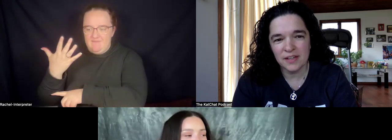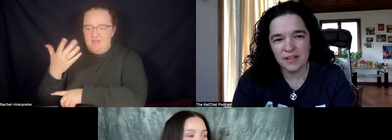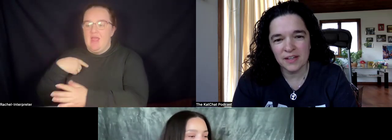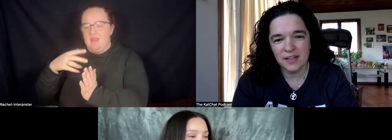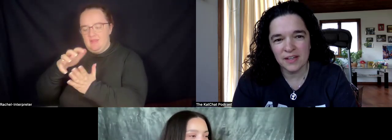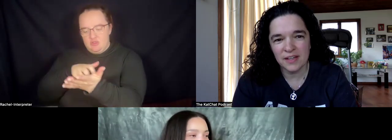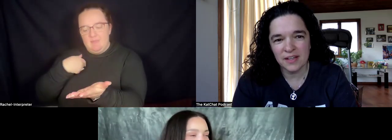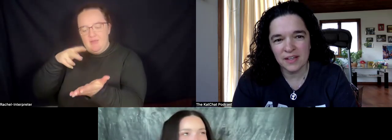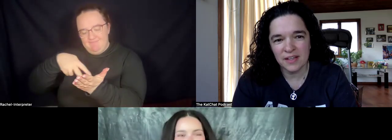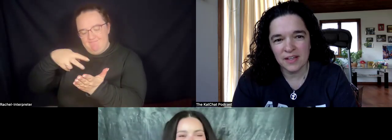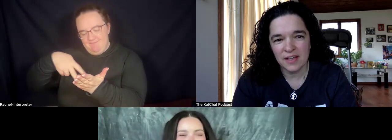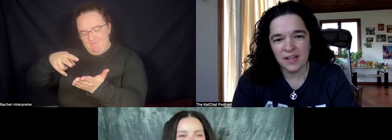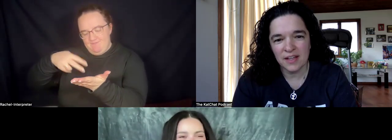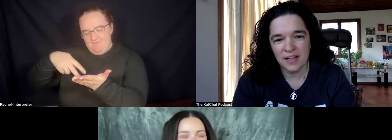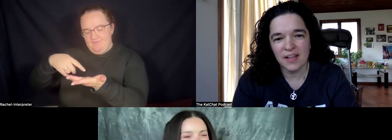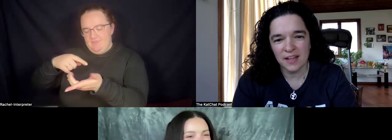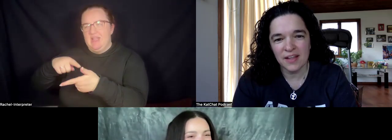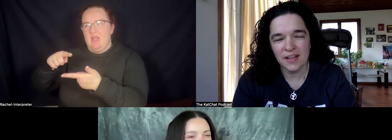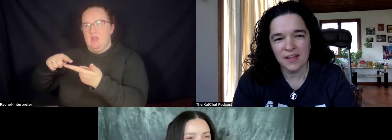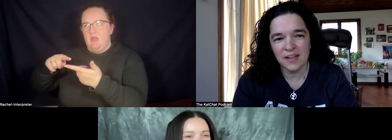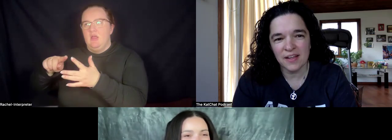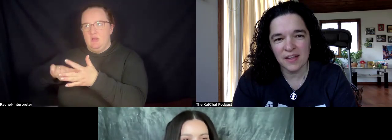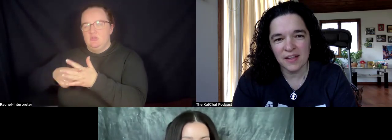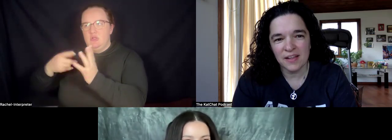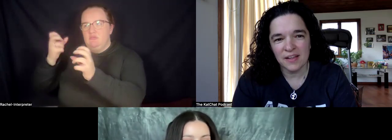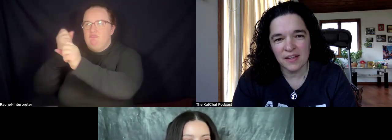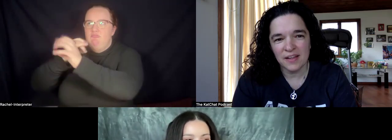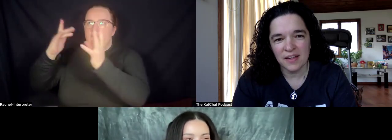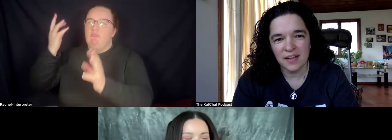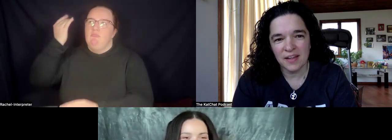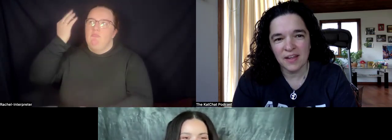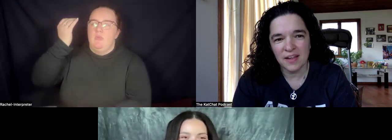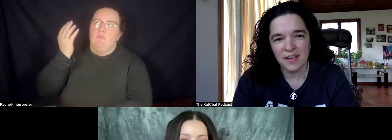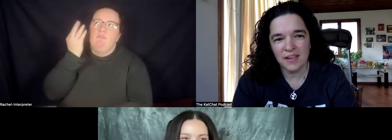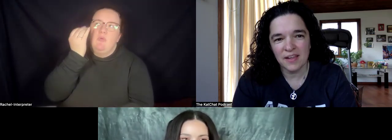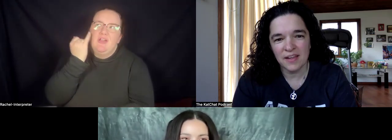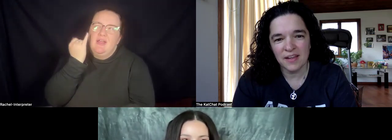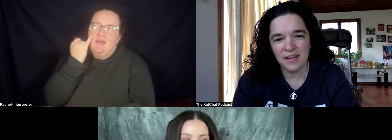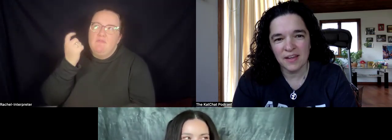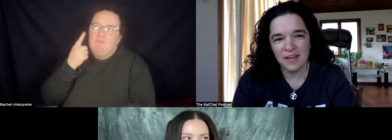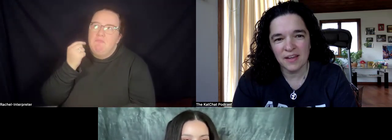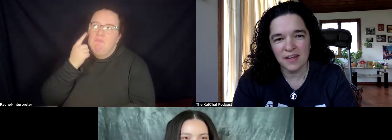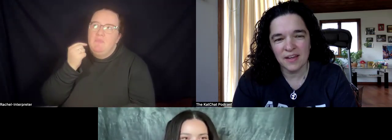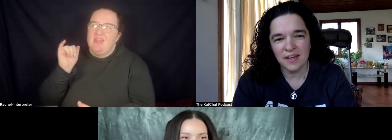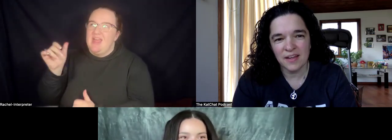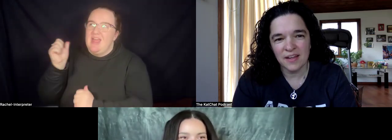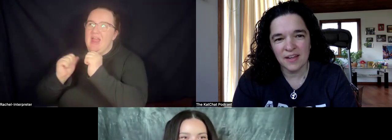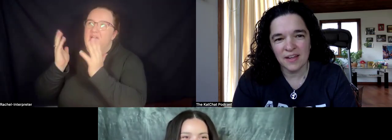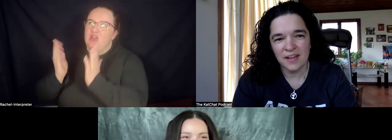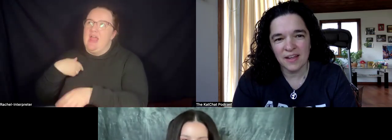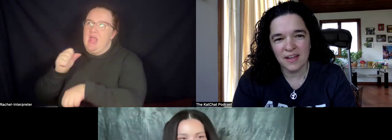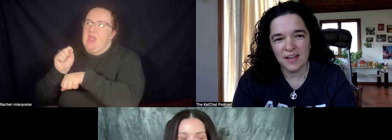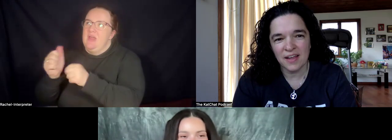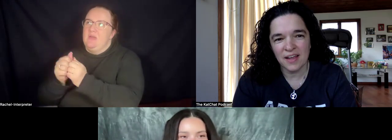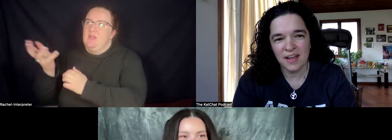script and I started to vision, and I was like, I wonder if it's gonna be that actor that I worked with